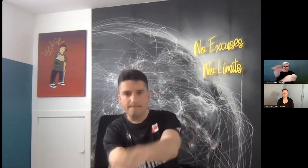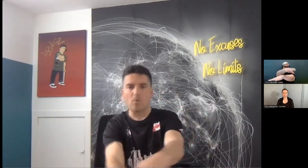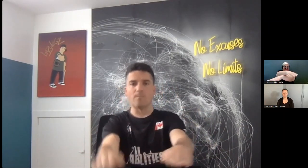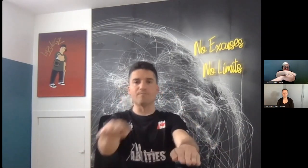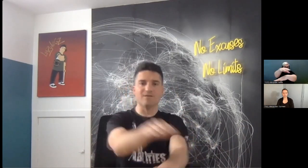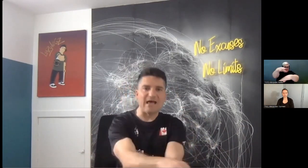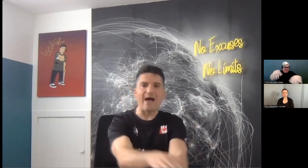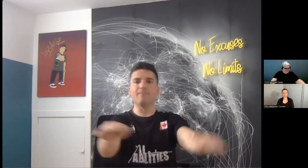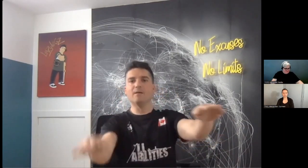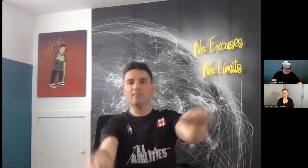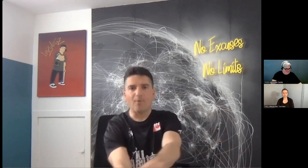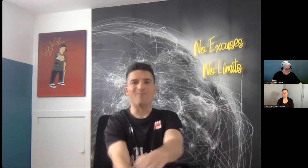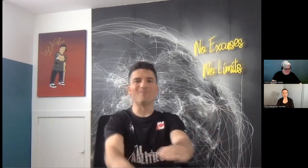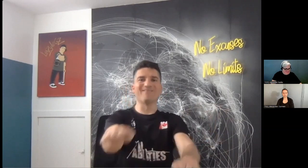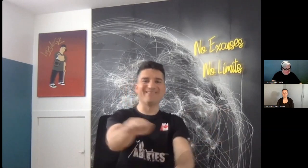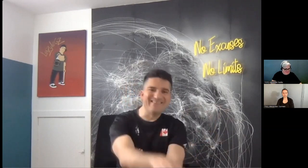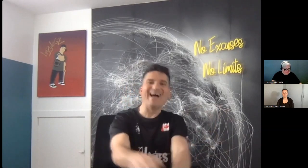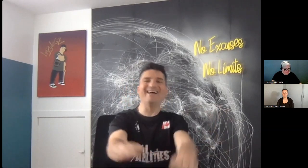au...